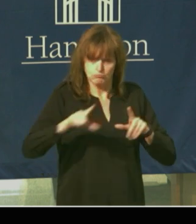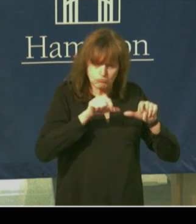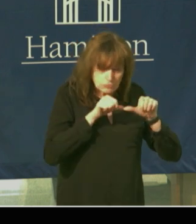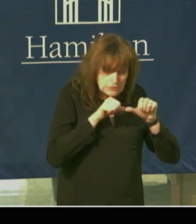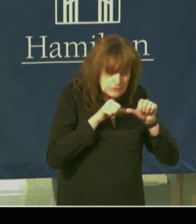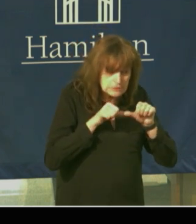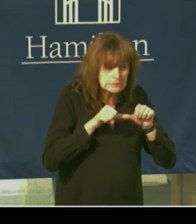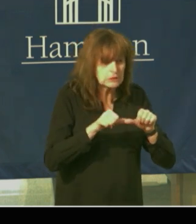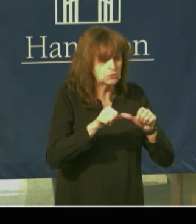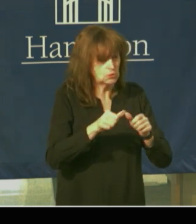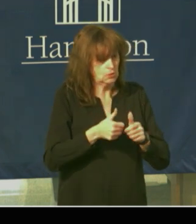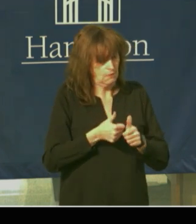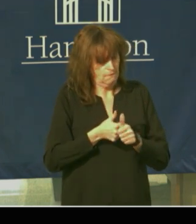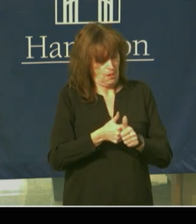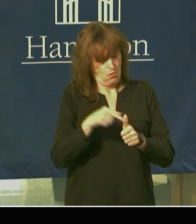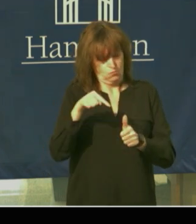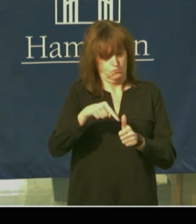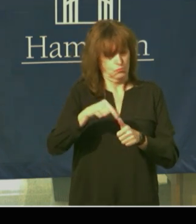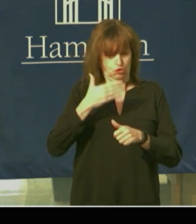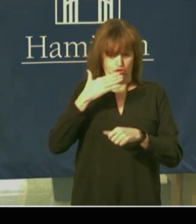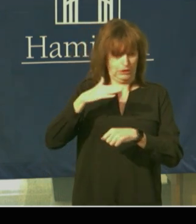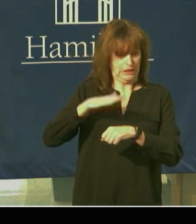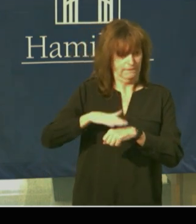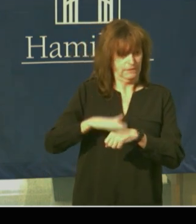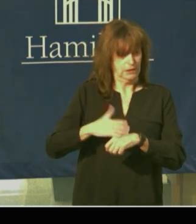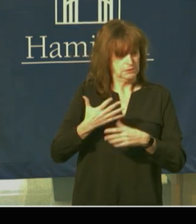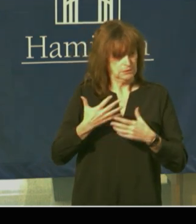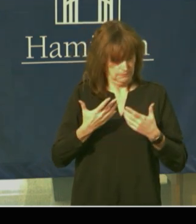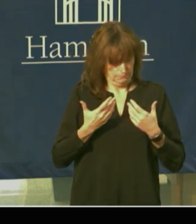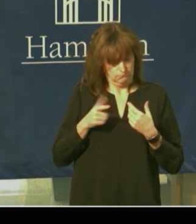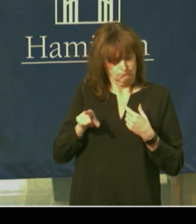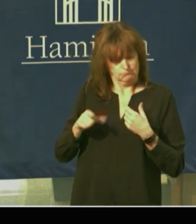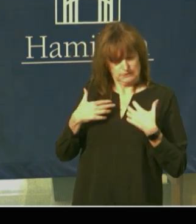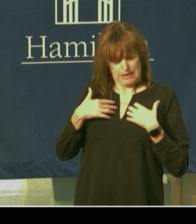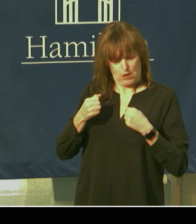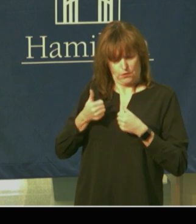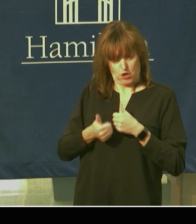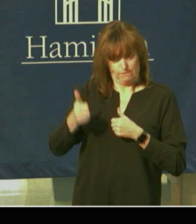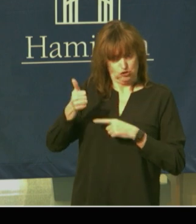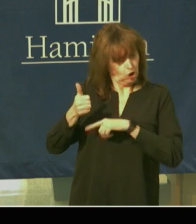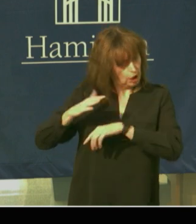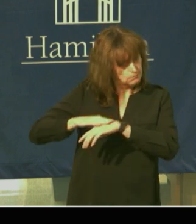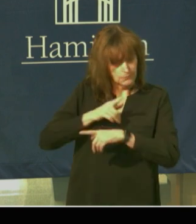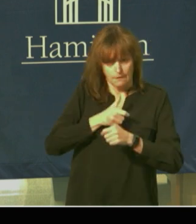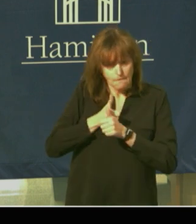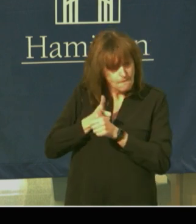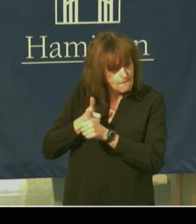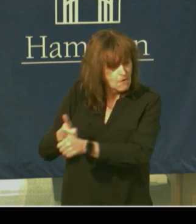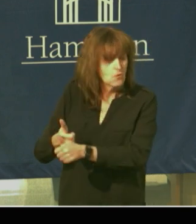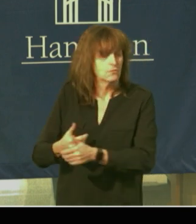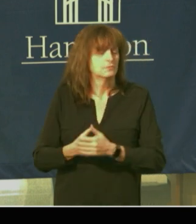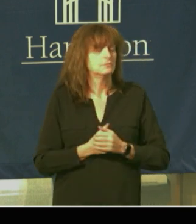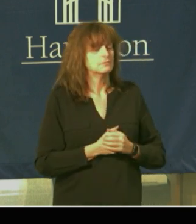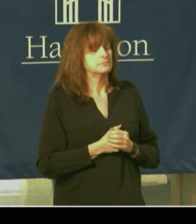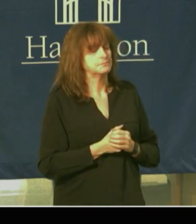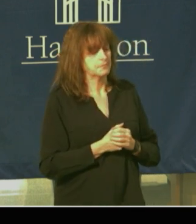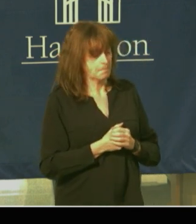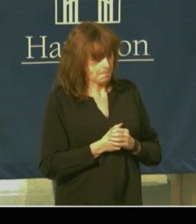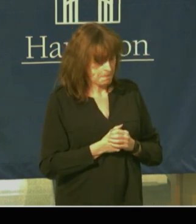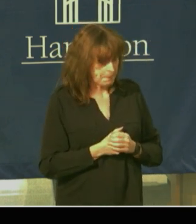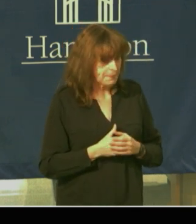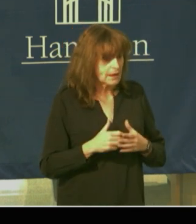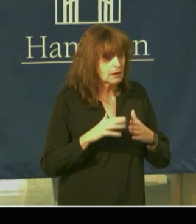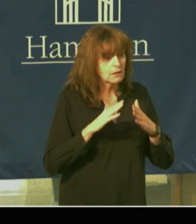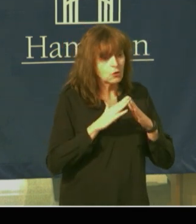we're getting from our public health officials. Again, I will remind the community that I've been advised by the